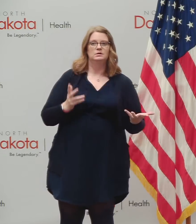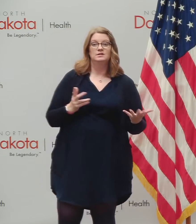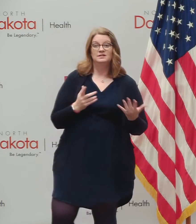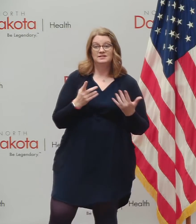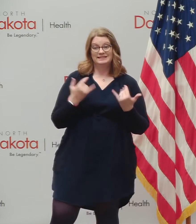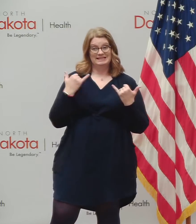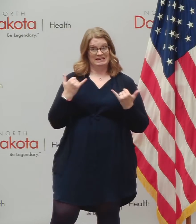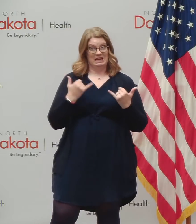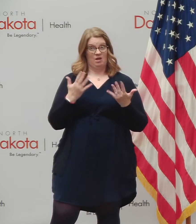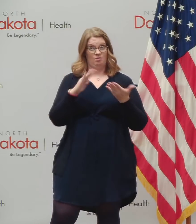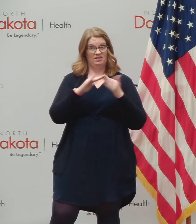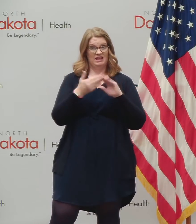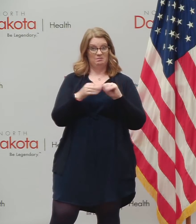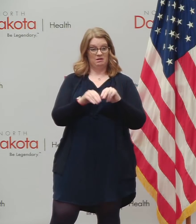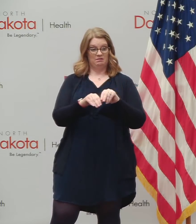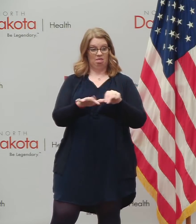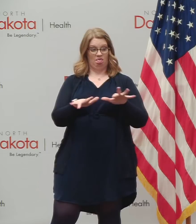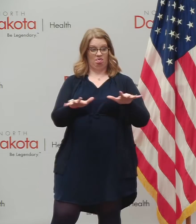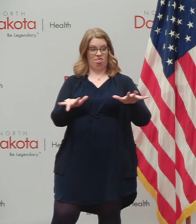widespread community